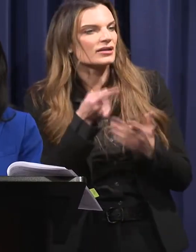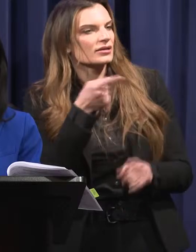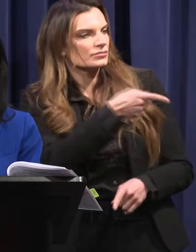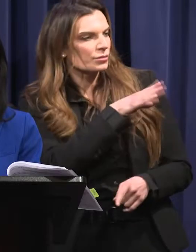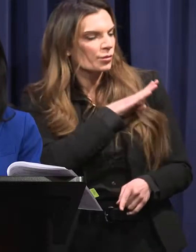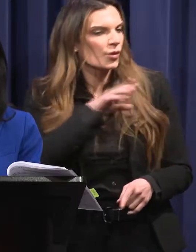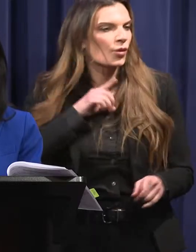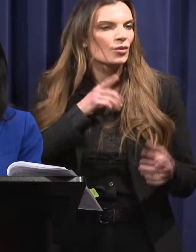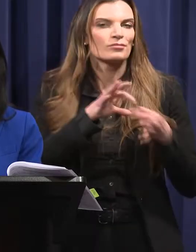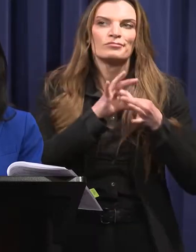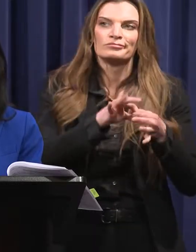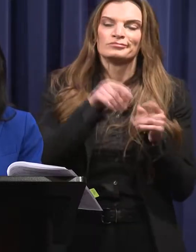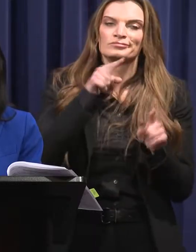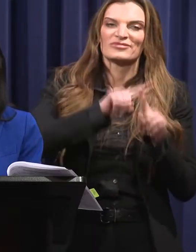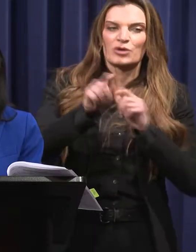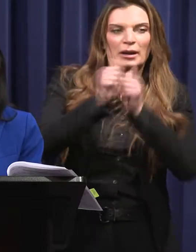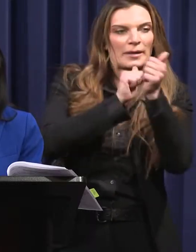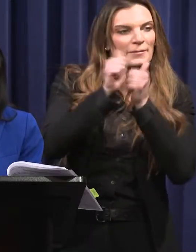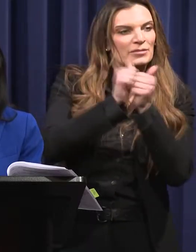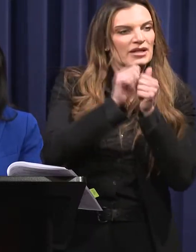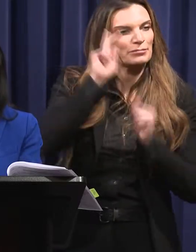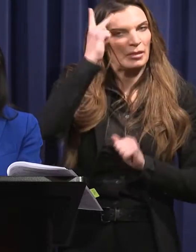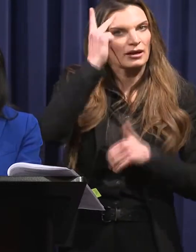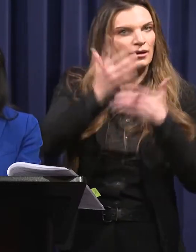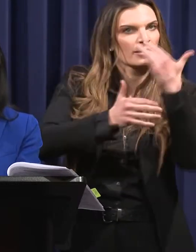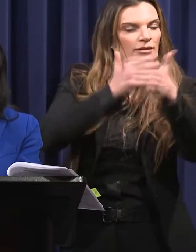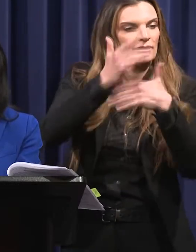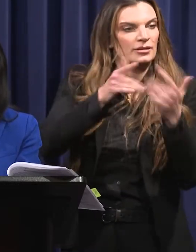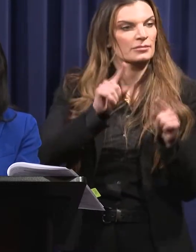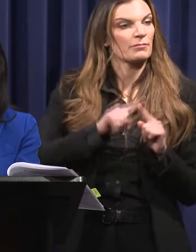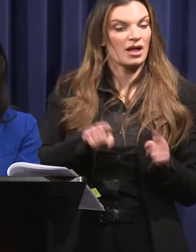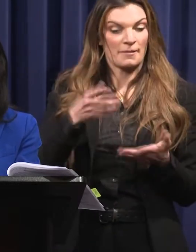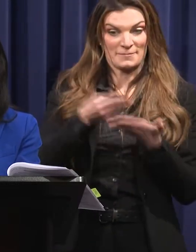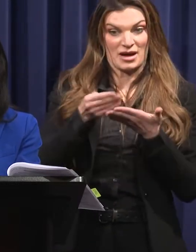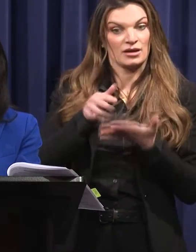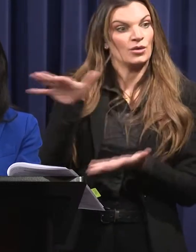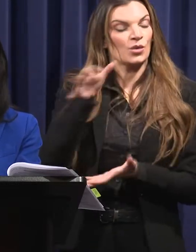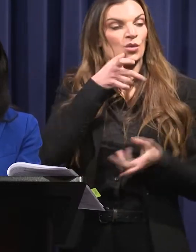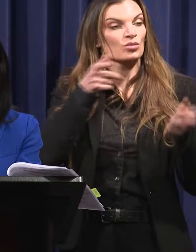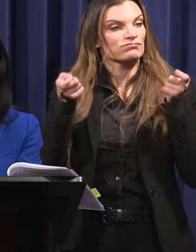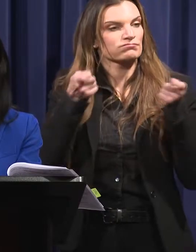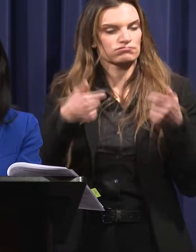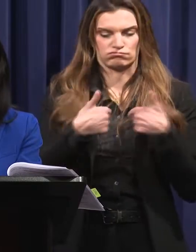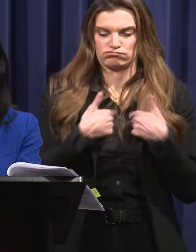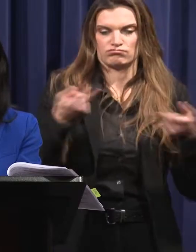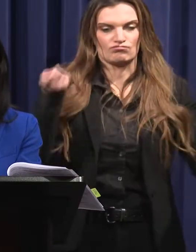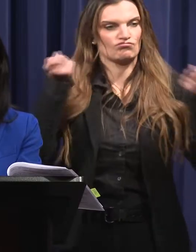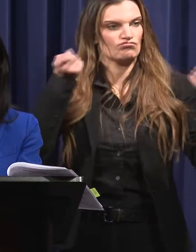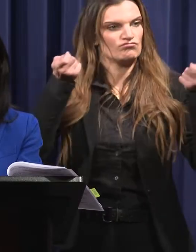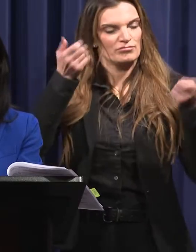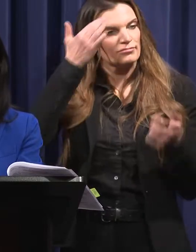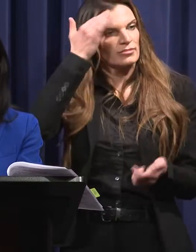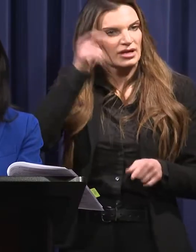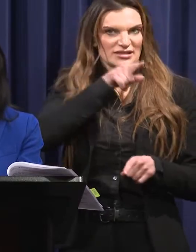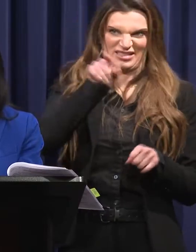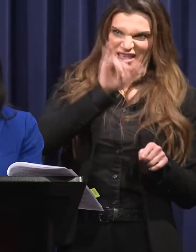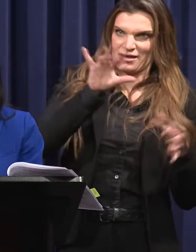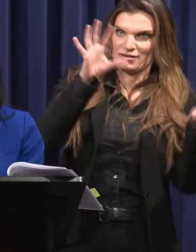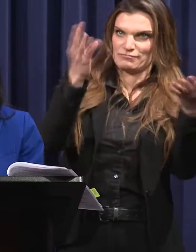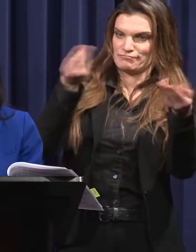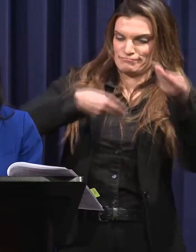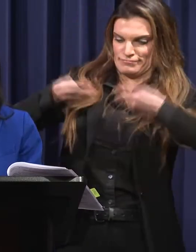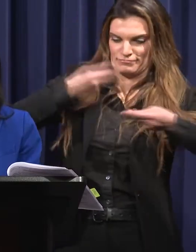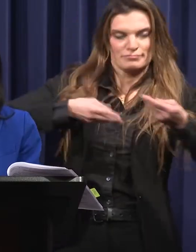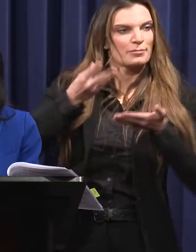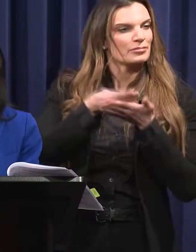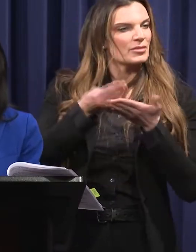or campaign, and that they obtained possession or control of the money or property because of that relationship. And